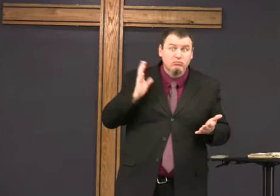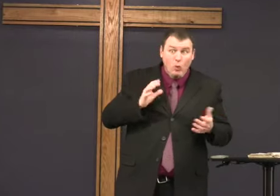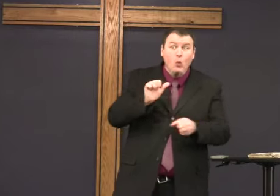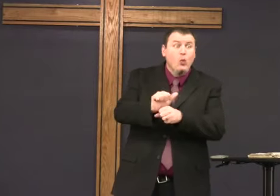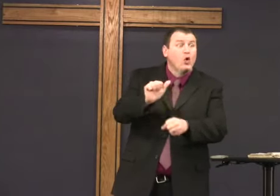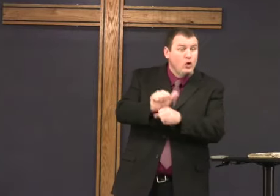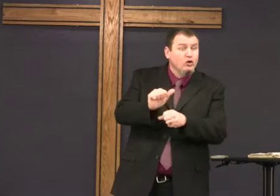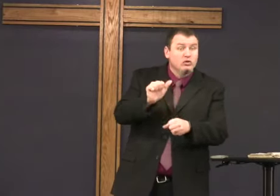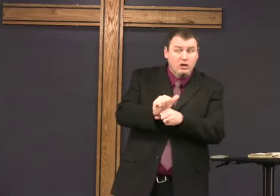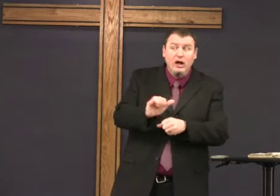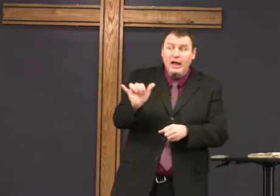wise.